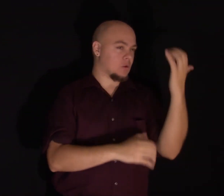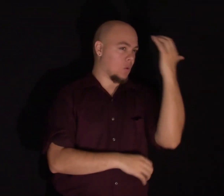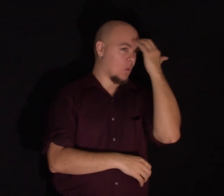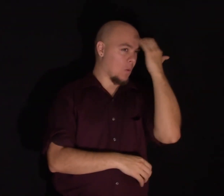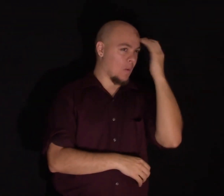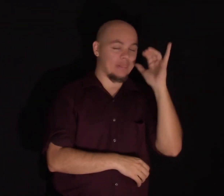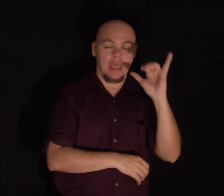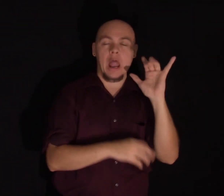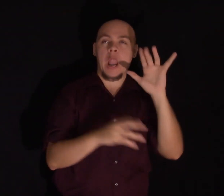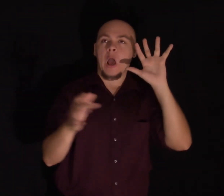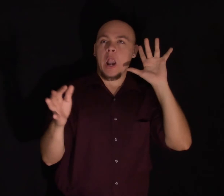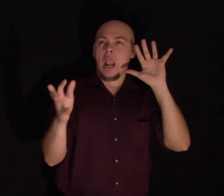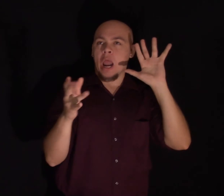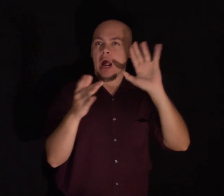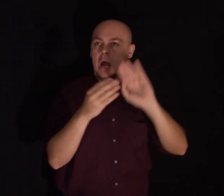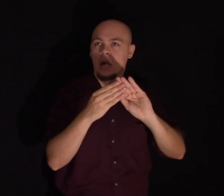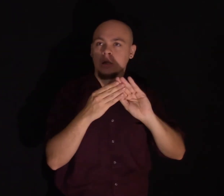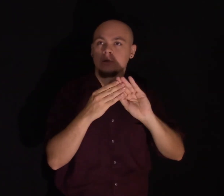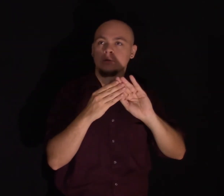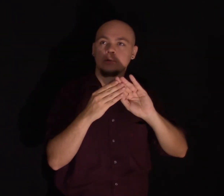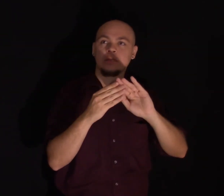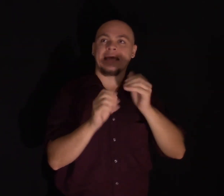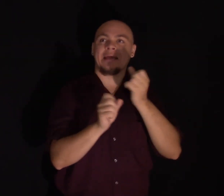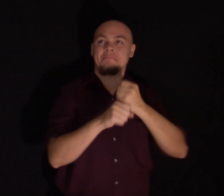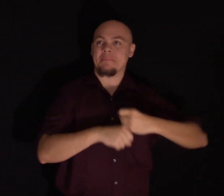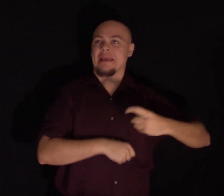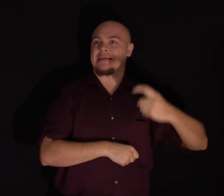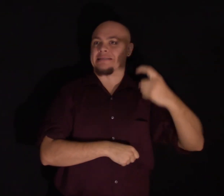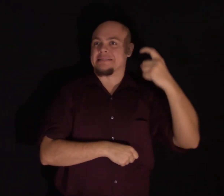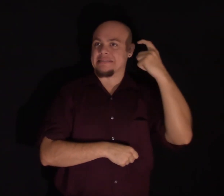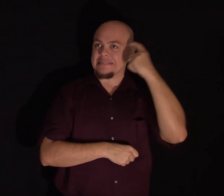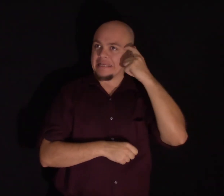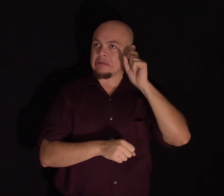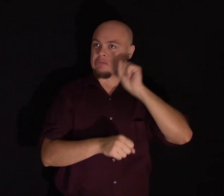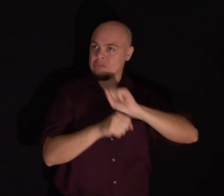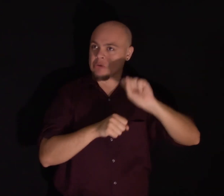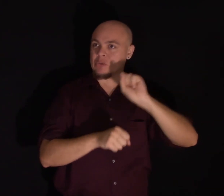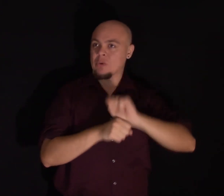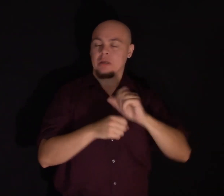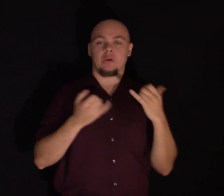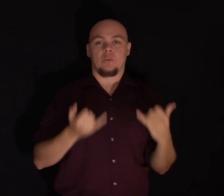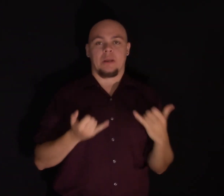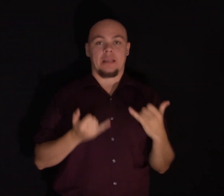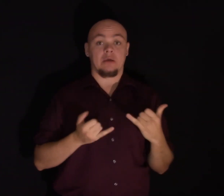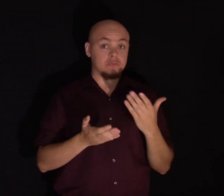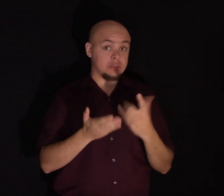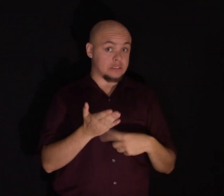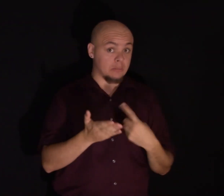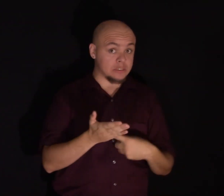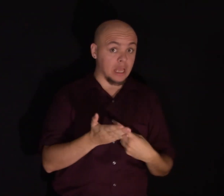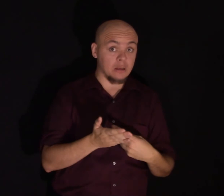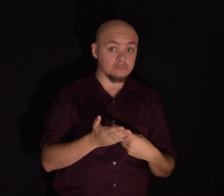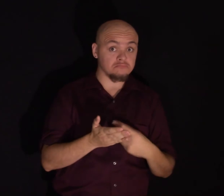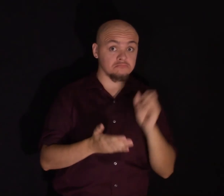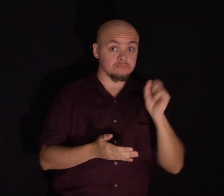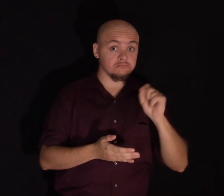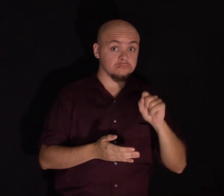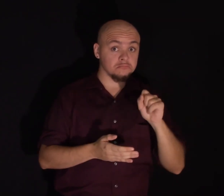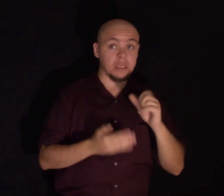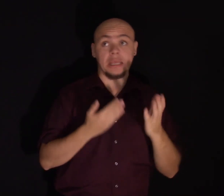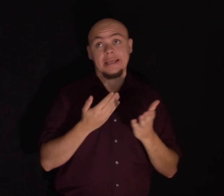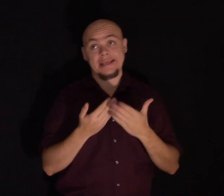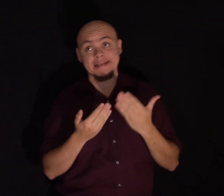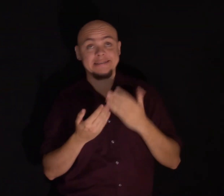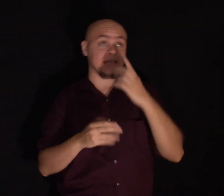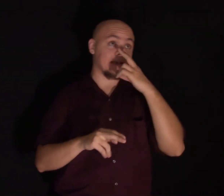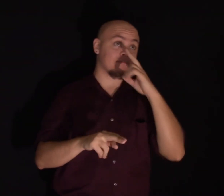and he wants to just have us do whatever makes sense to be doing right now now sometimes it makes sense to be doing things that are easy and